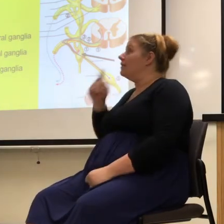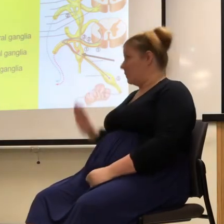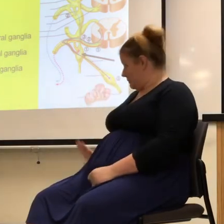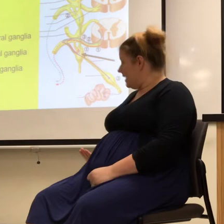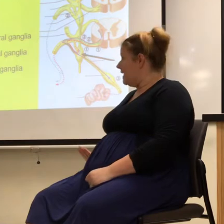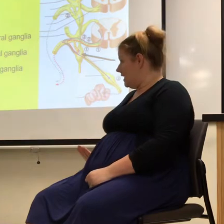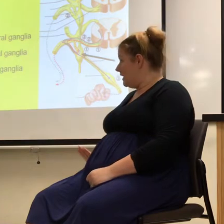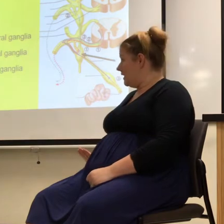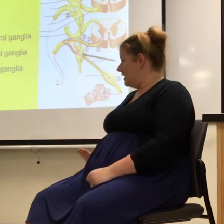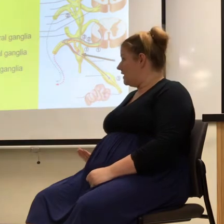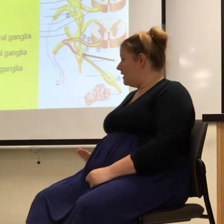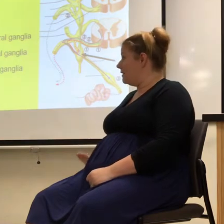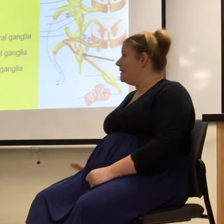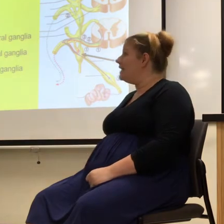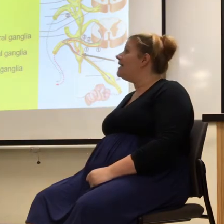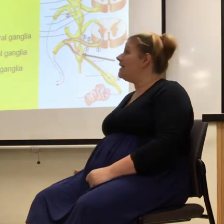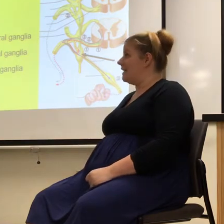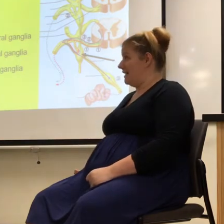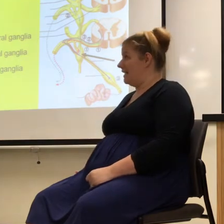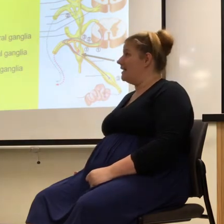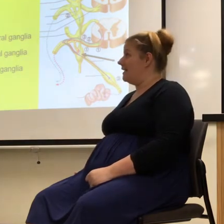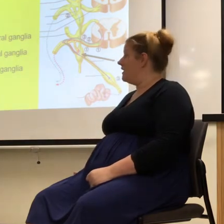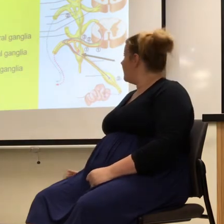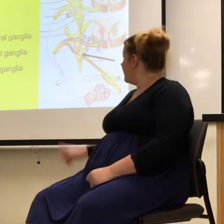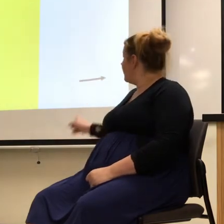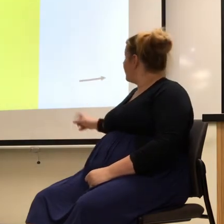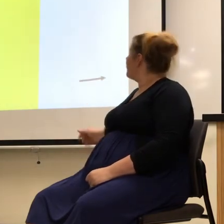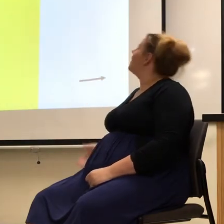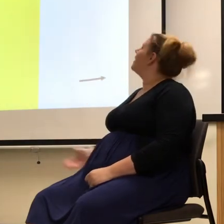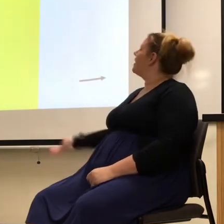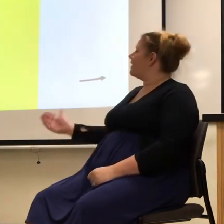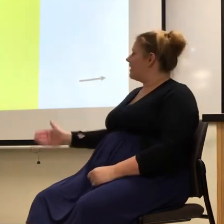For number two, I'll advance the slide.